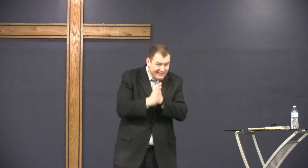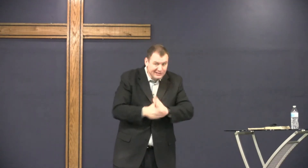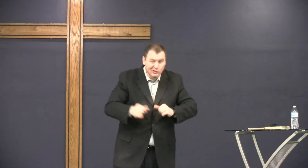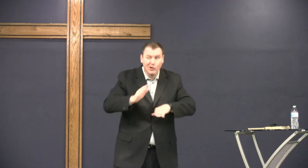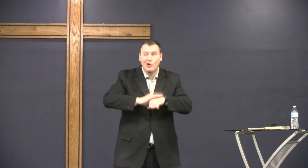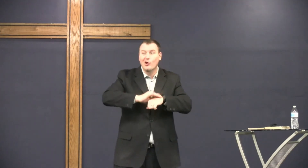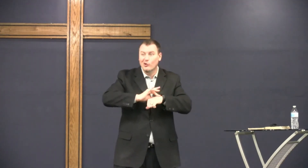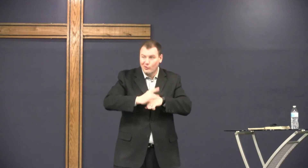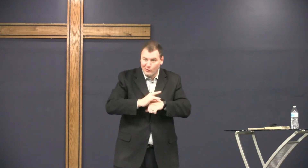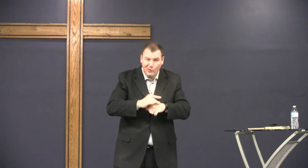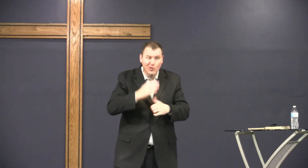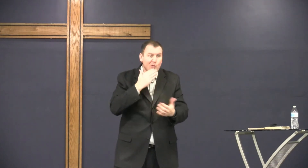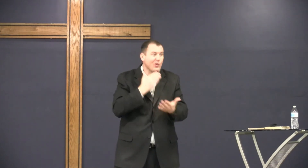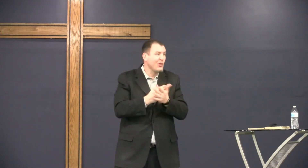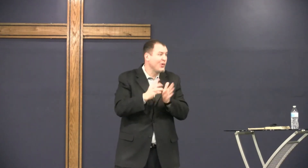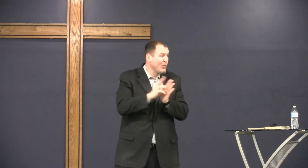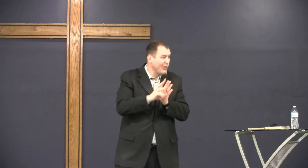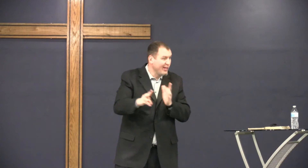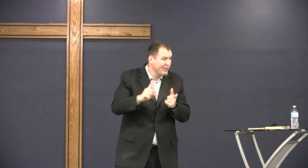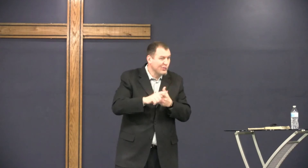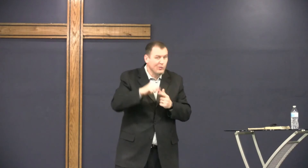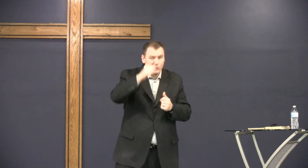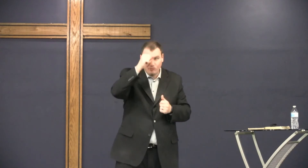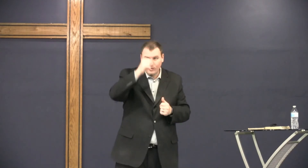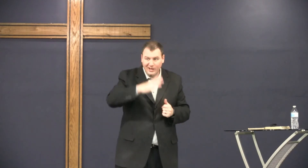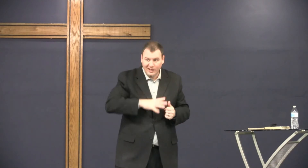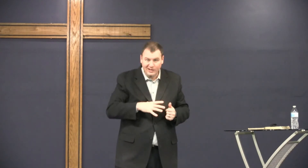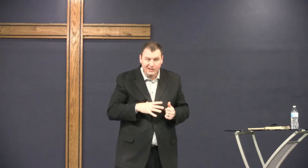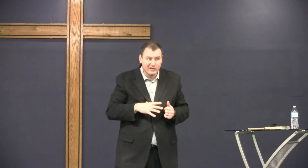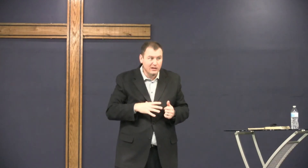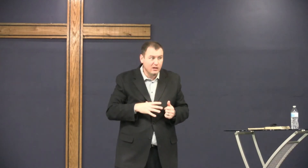highest, peace on earth, goodwill to men.